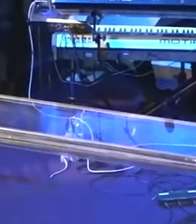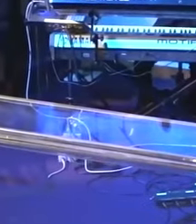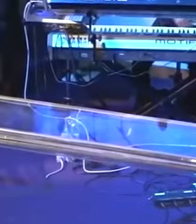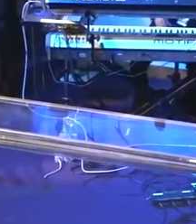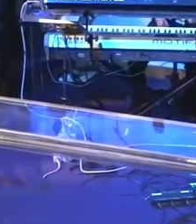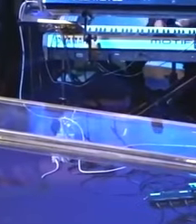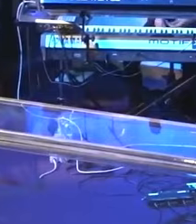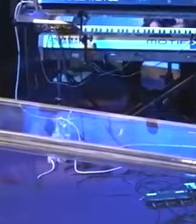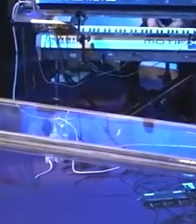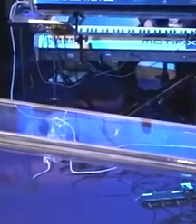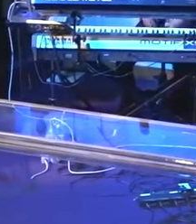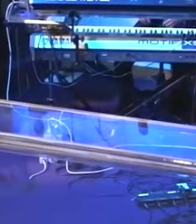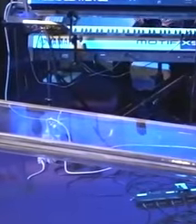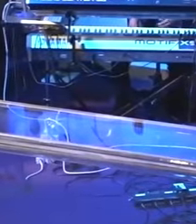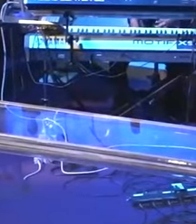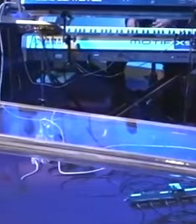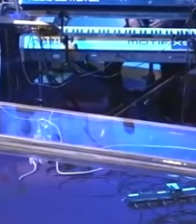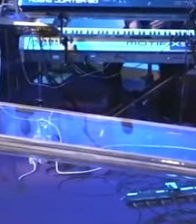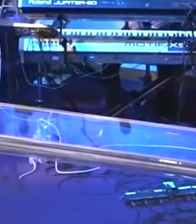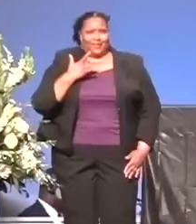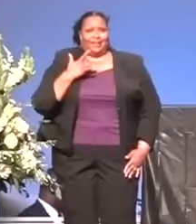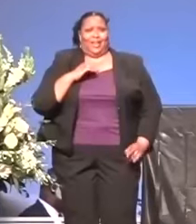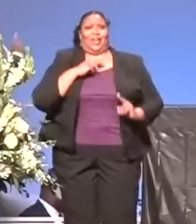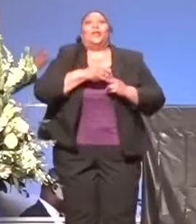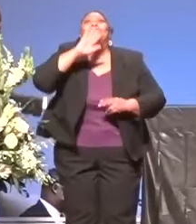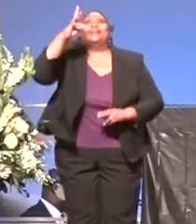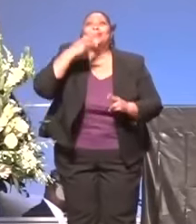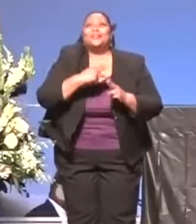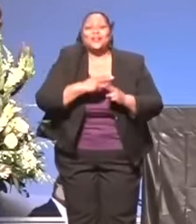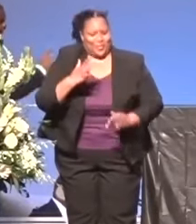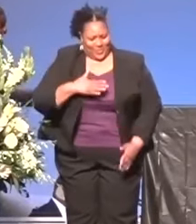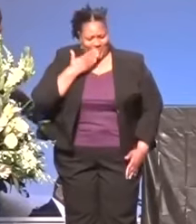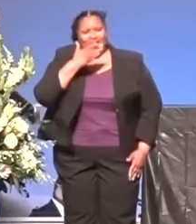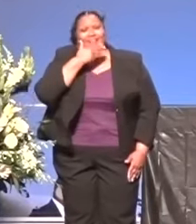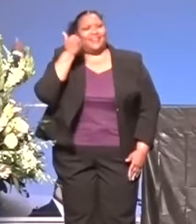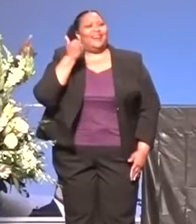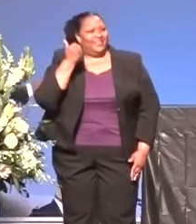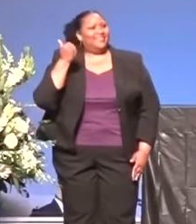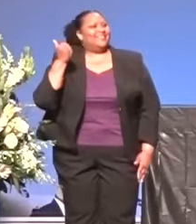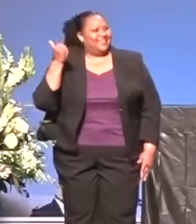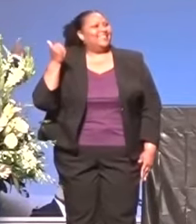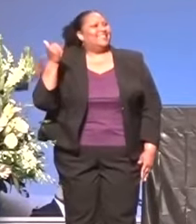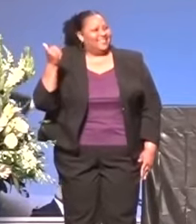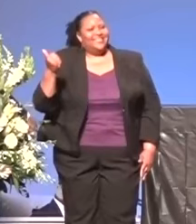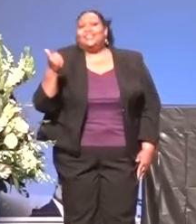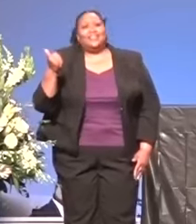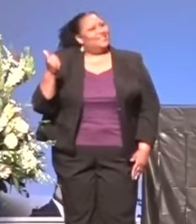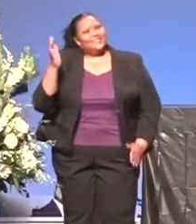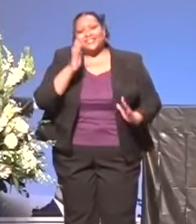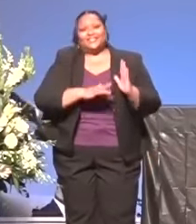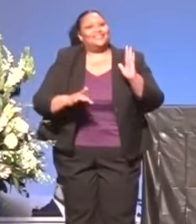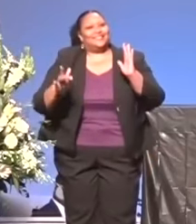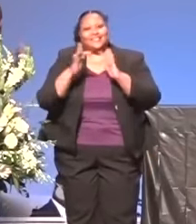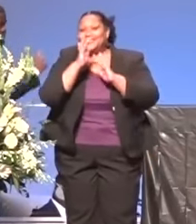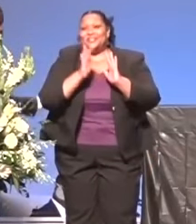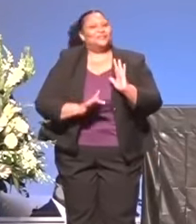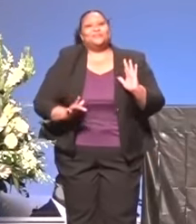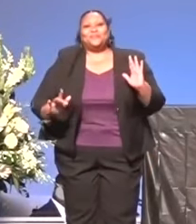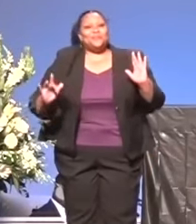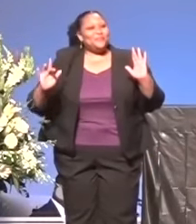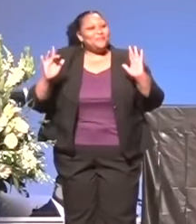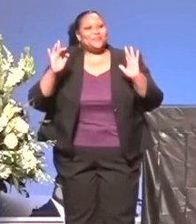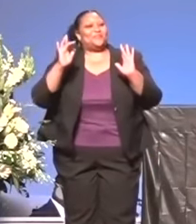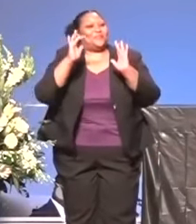more I call it, the better I feel. More I call it, the better I feel. Jesus.